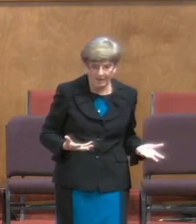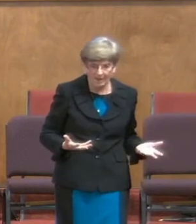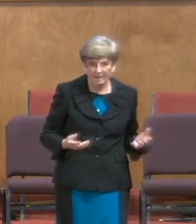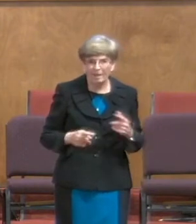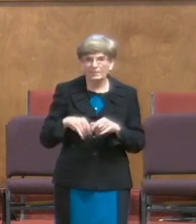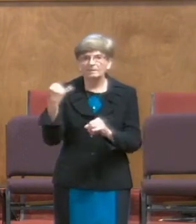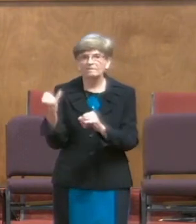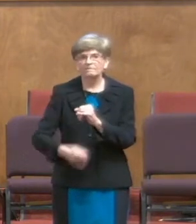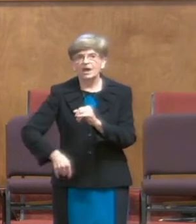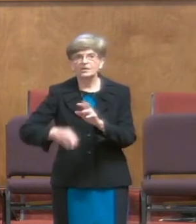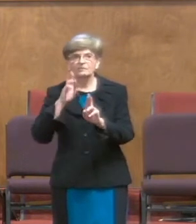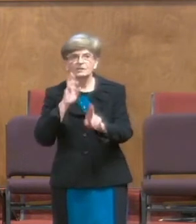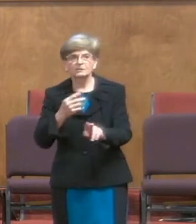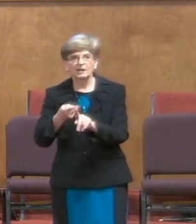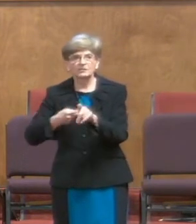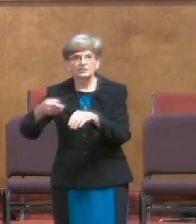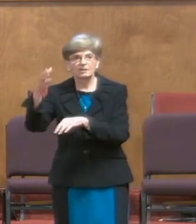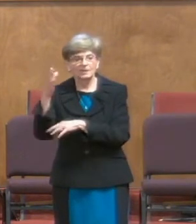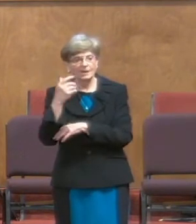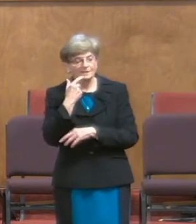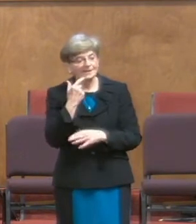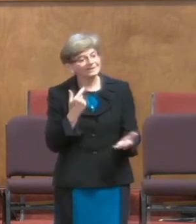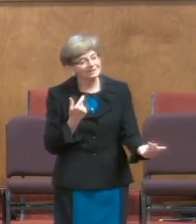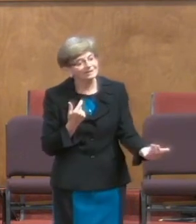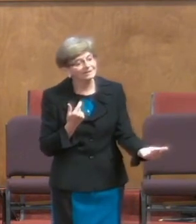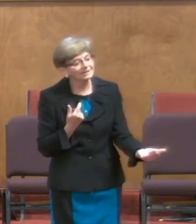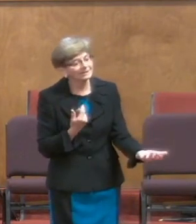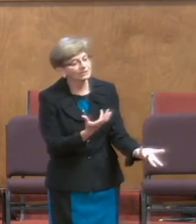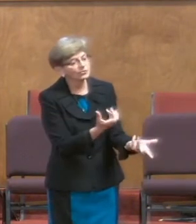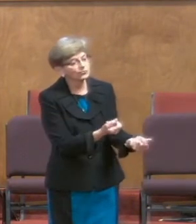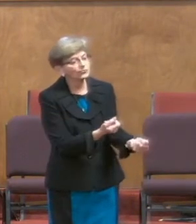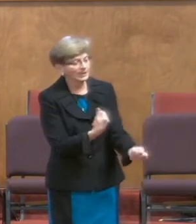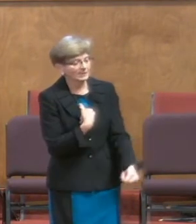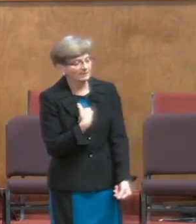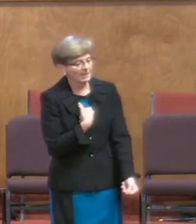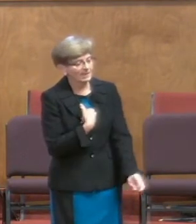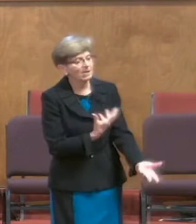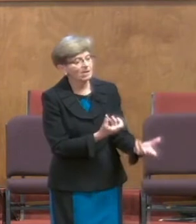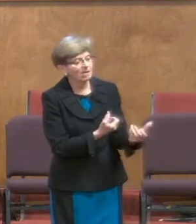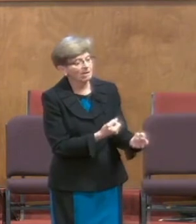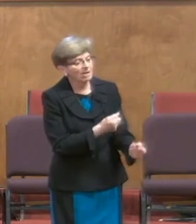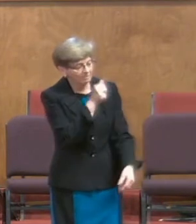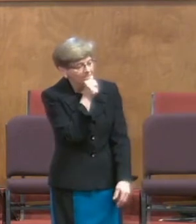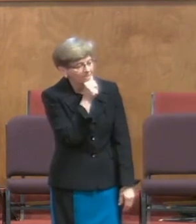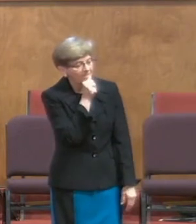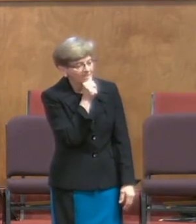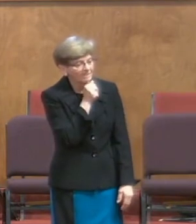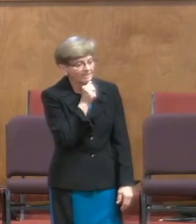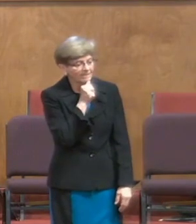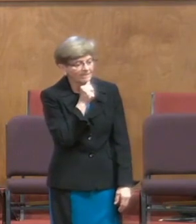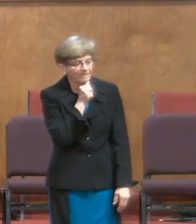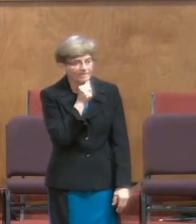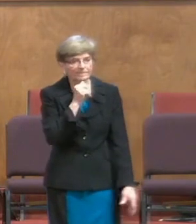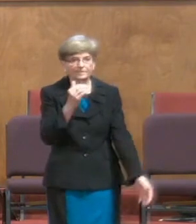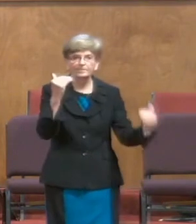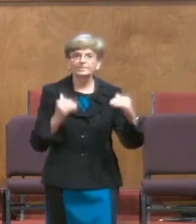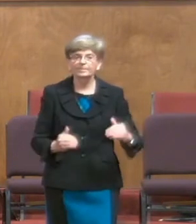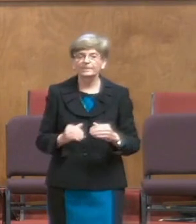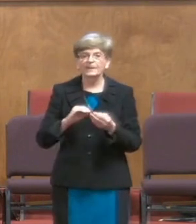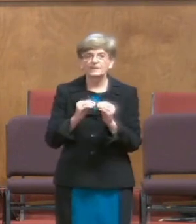me. Just trust me. Hold on. The second question is